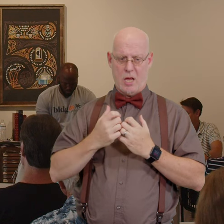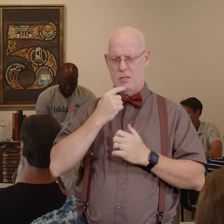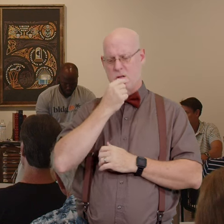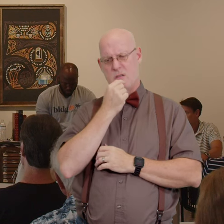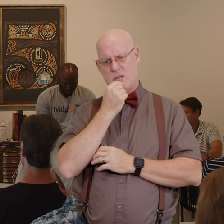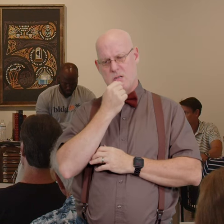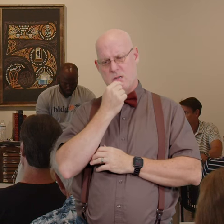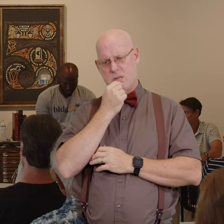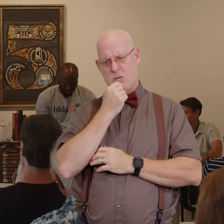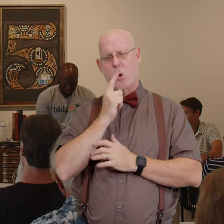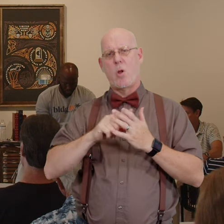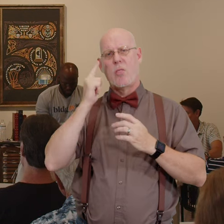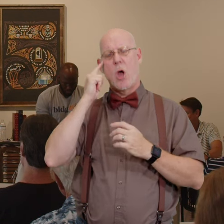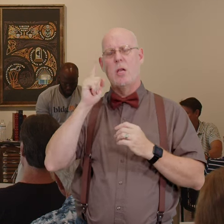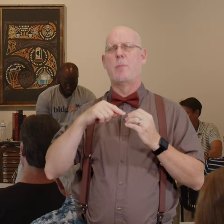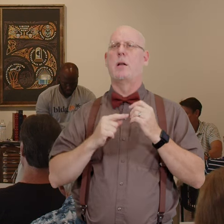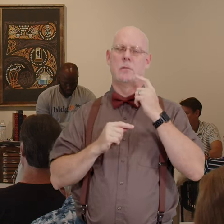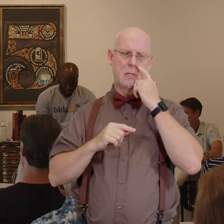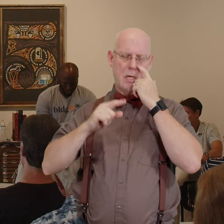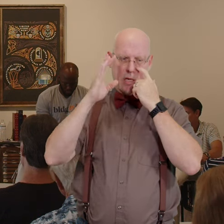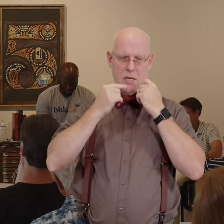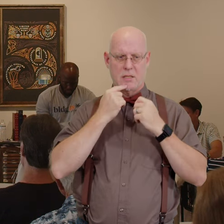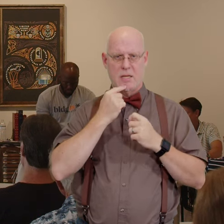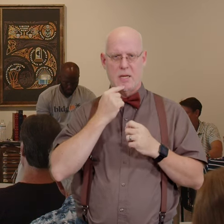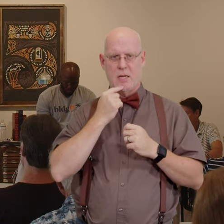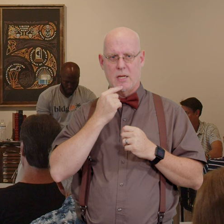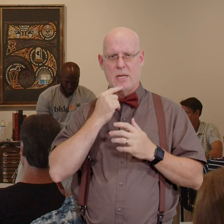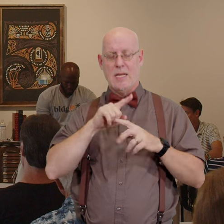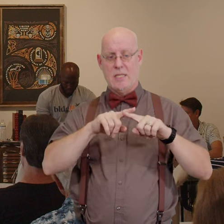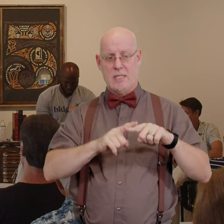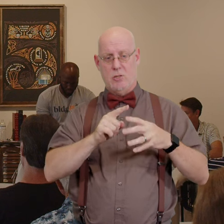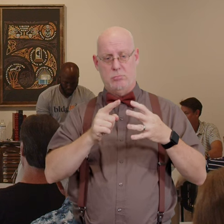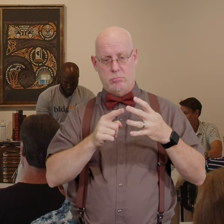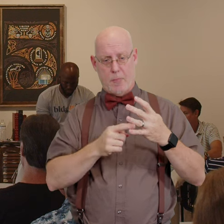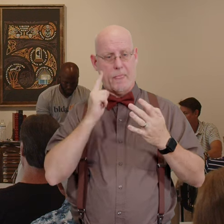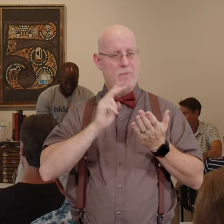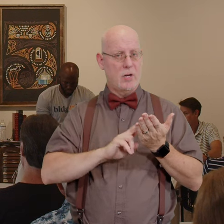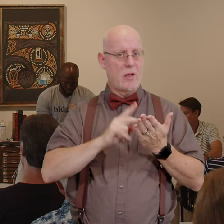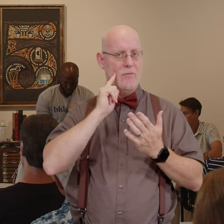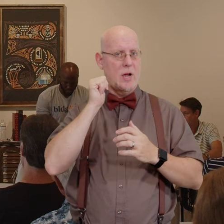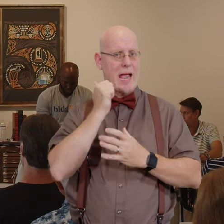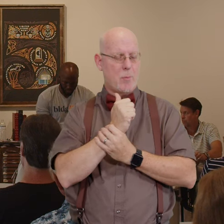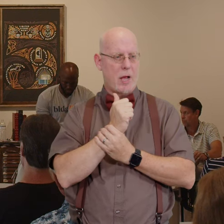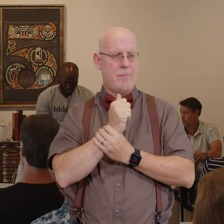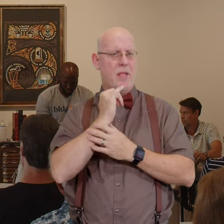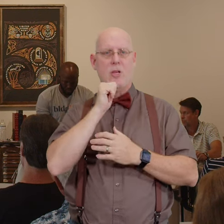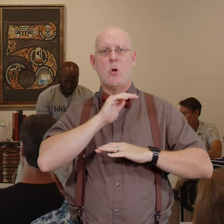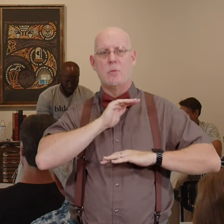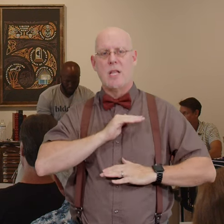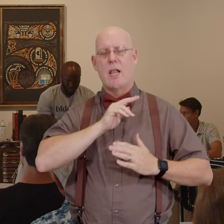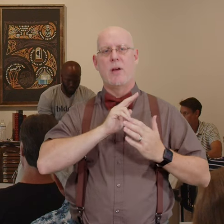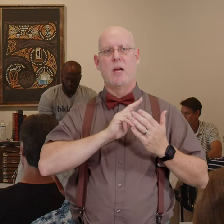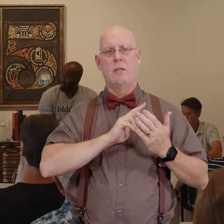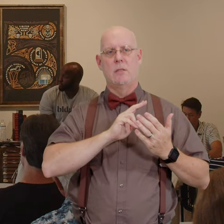last week and was like, hey, what are your thoughts on God saying, hey, here's conditions of the covenant for Abraham. And if you